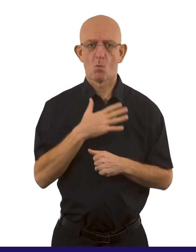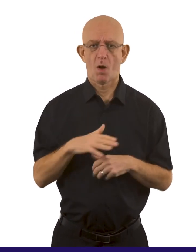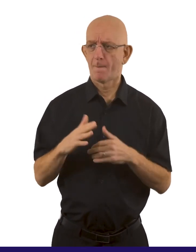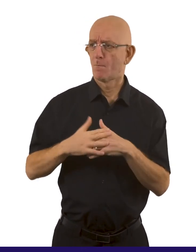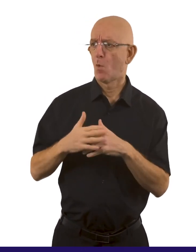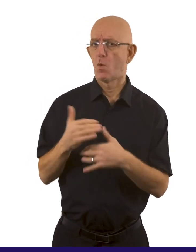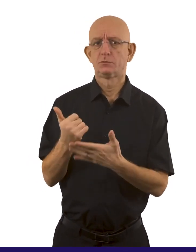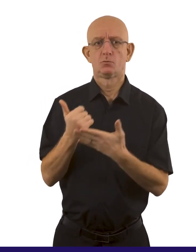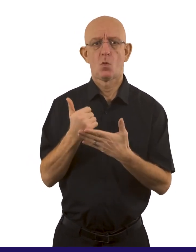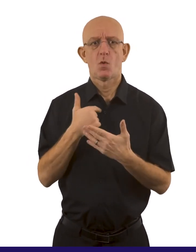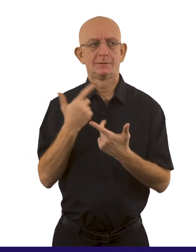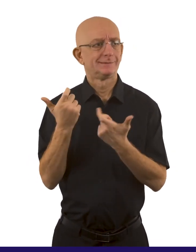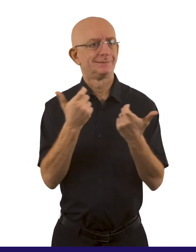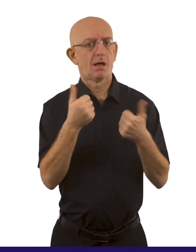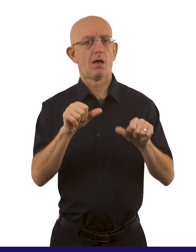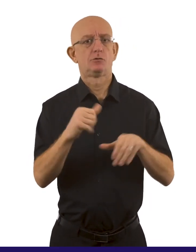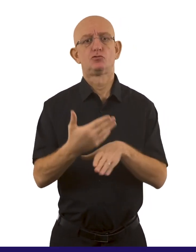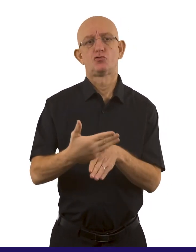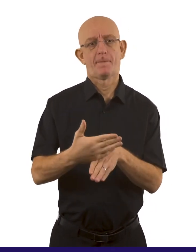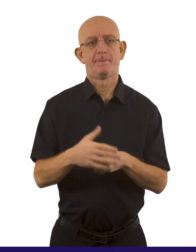I would like to get more support finding a job.